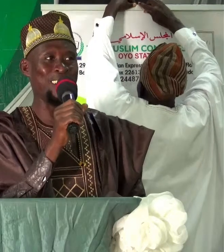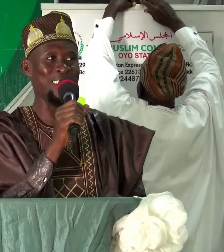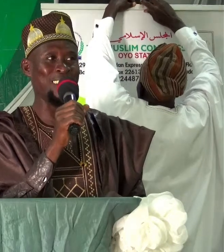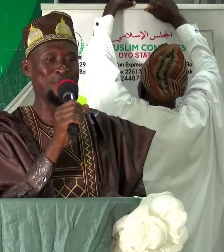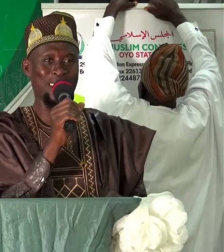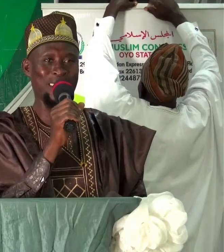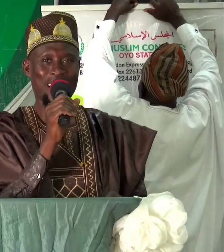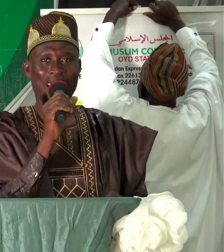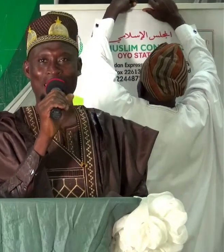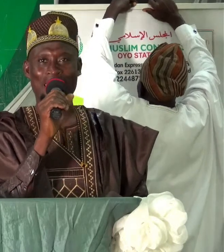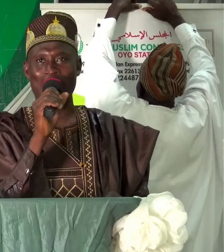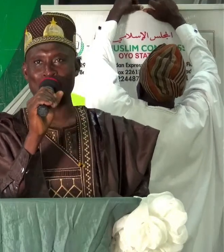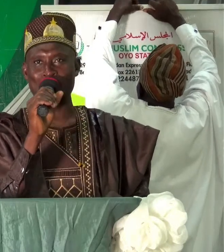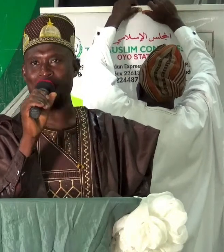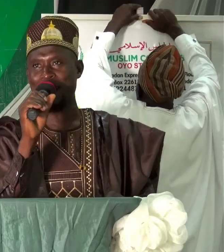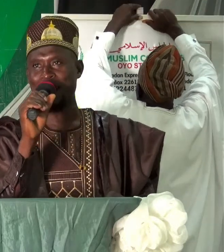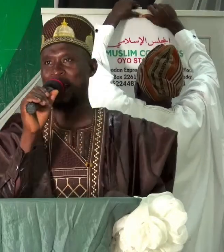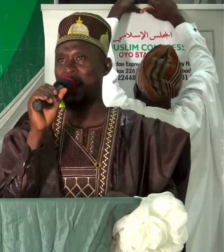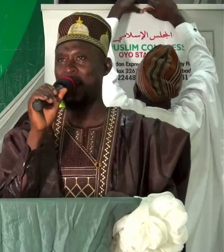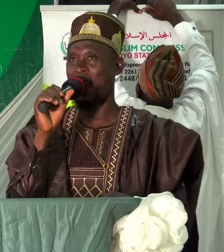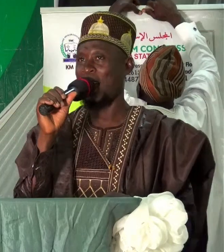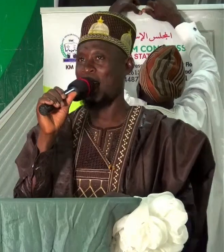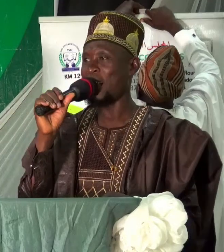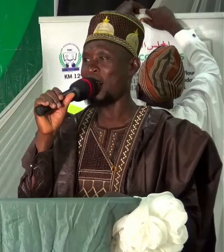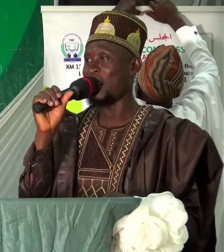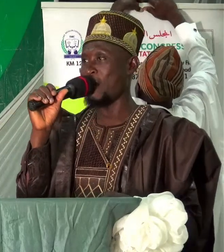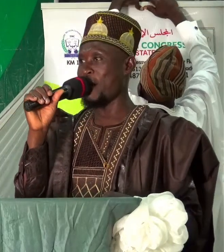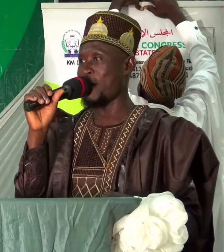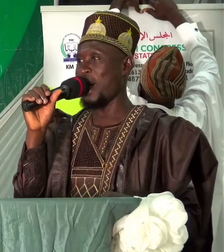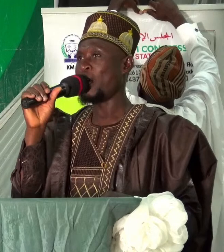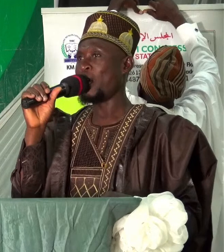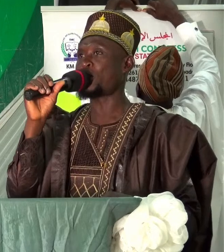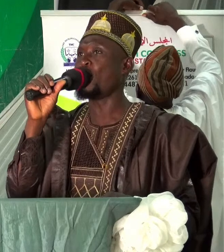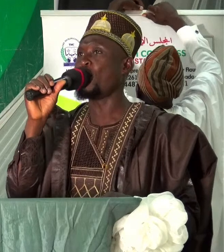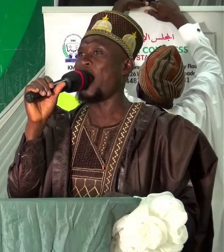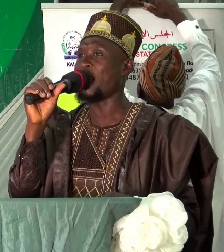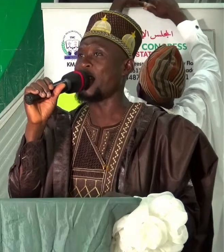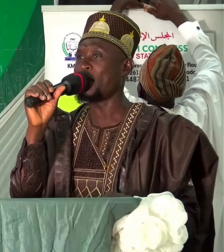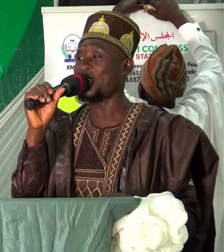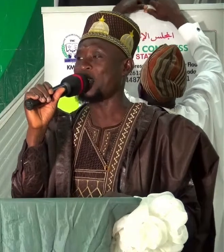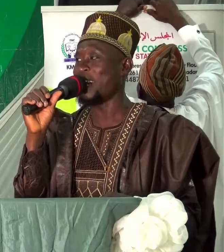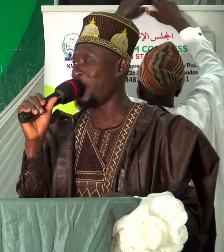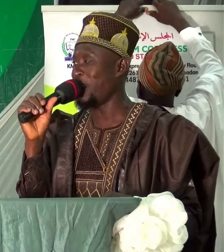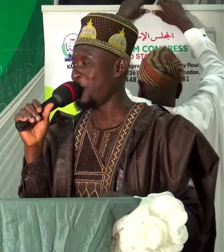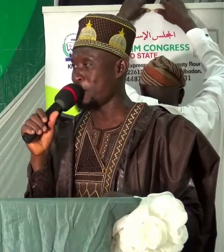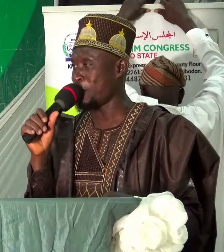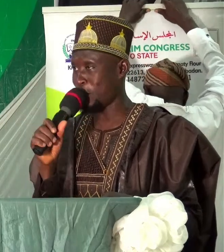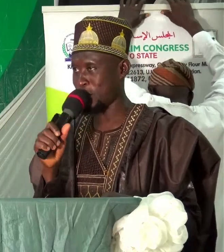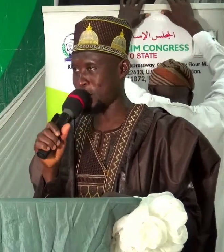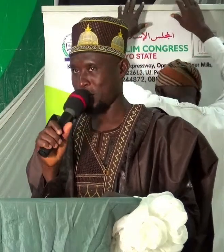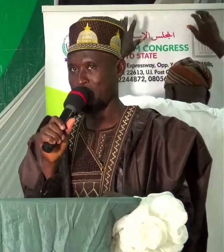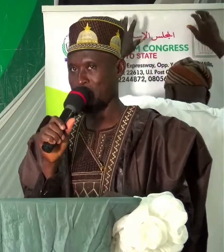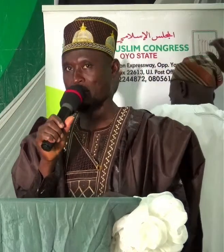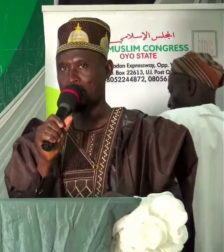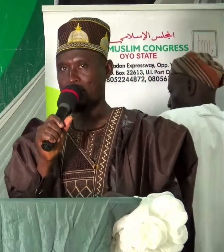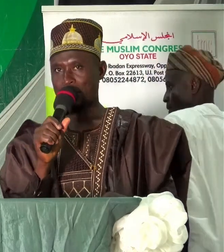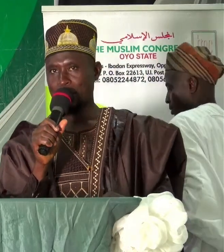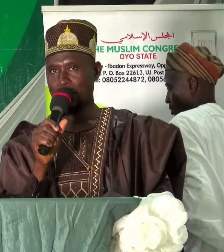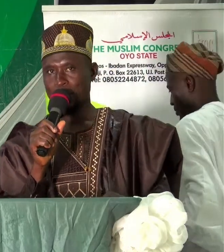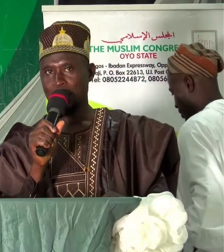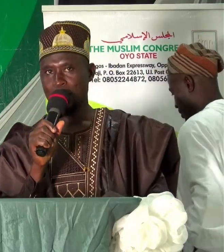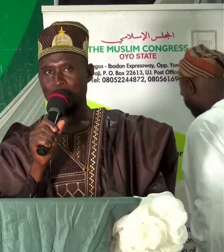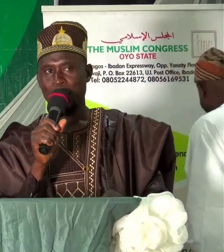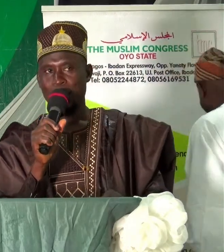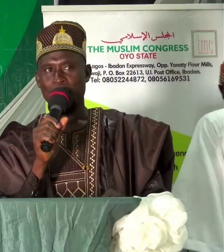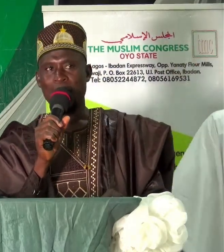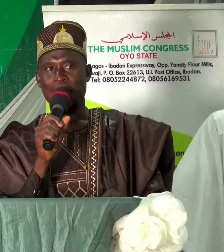woni eri asaju eda leba sallu ala nabiyil karim sallallahu alaihi